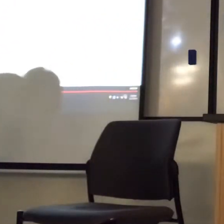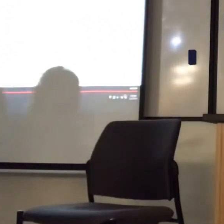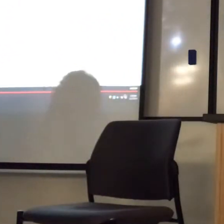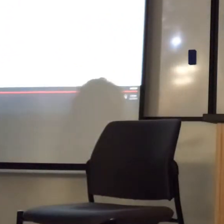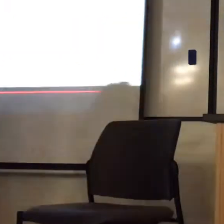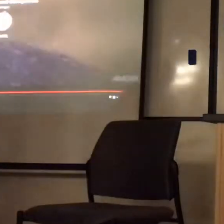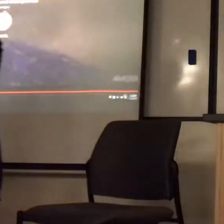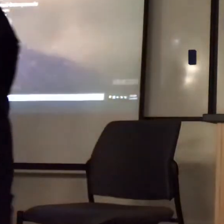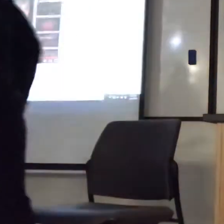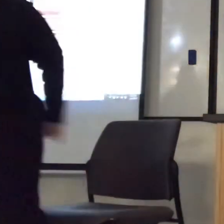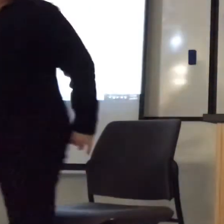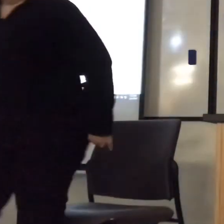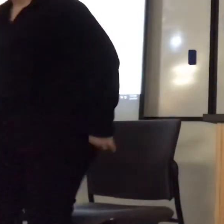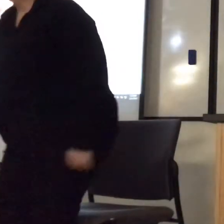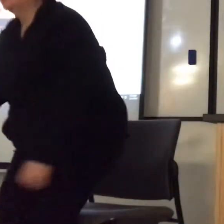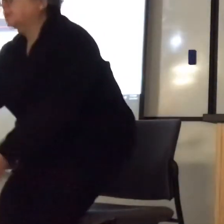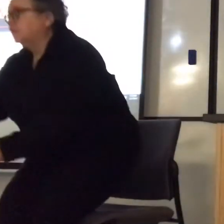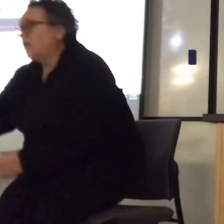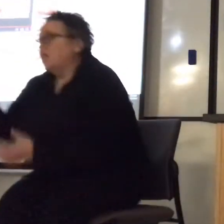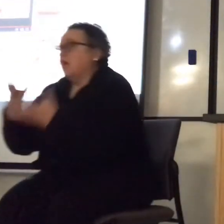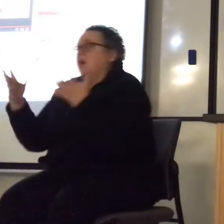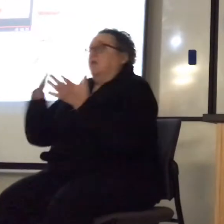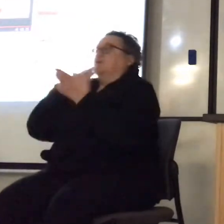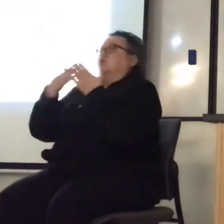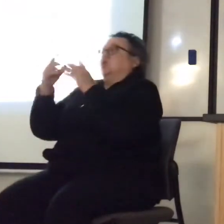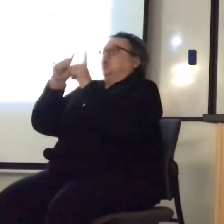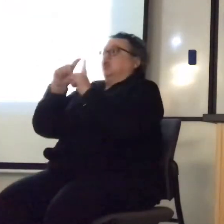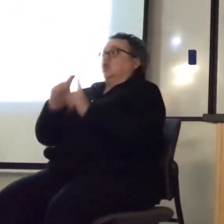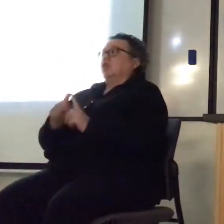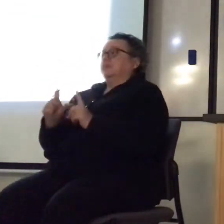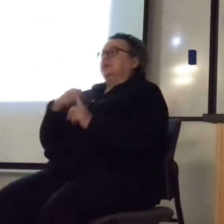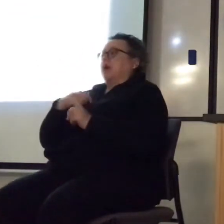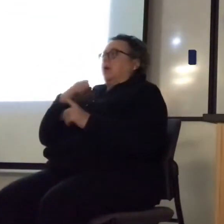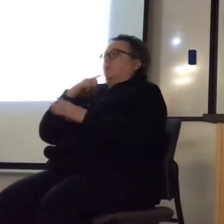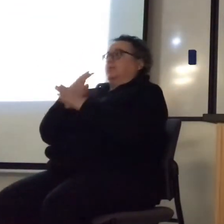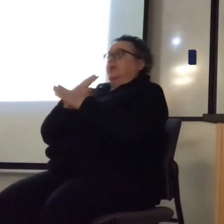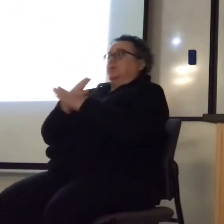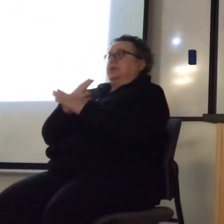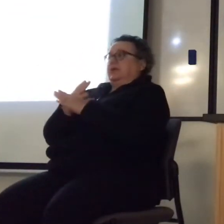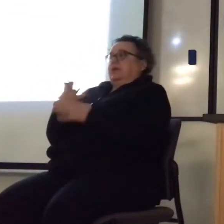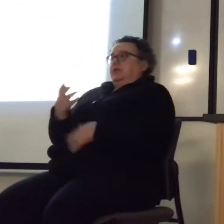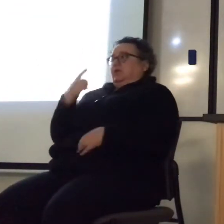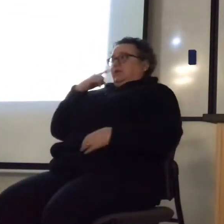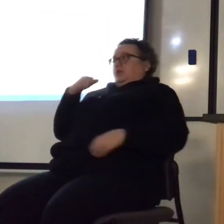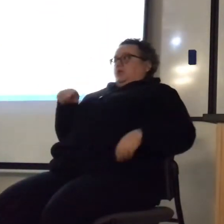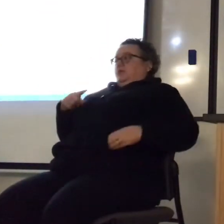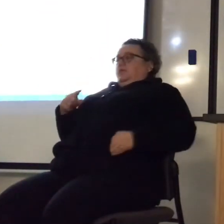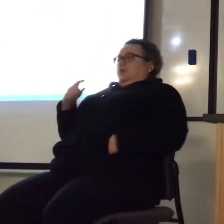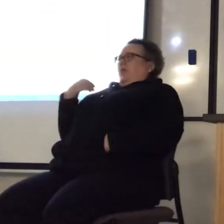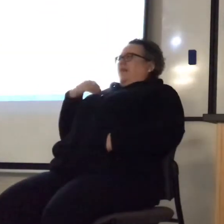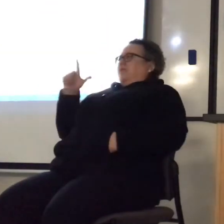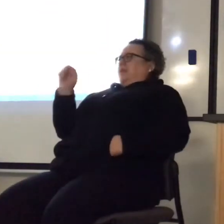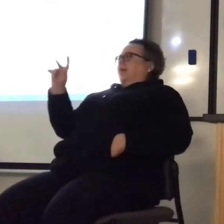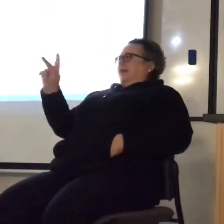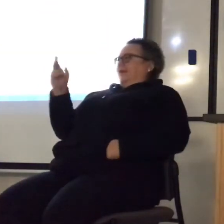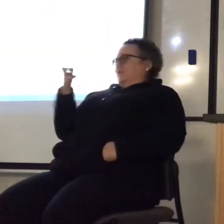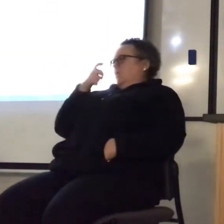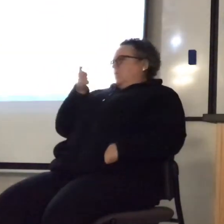All right, there's a lot of good terms in there that I'm going to refer to. And you have the links there if you want to watch it